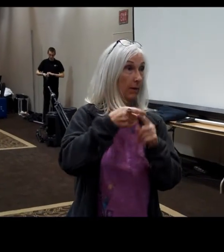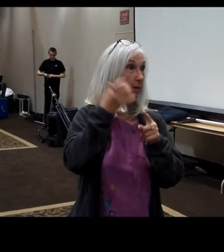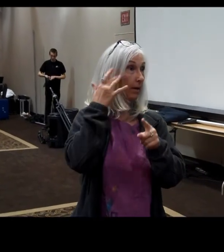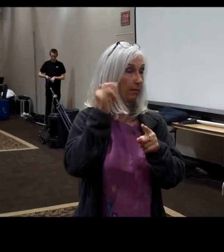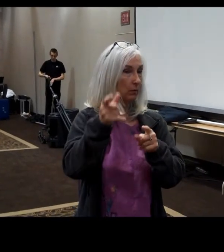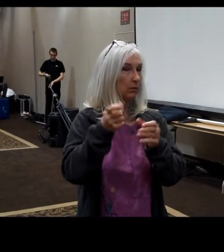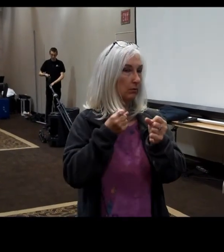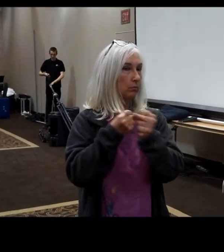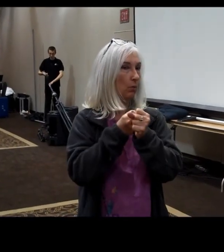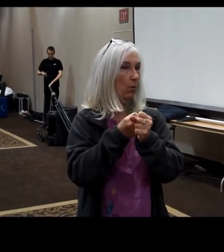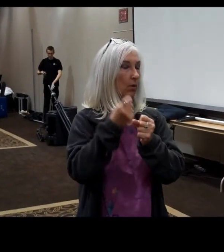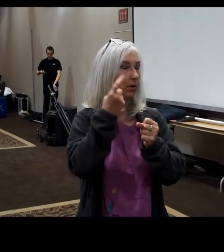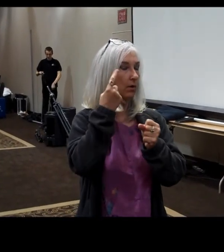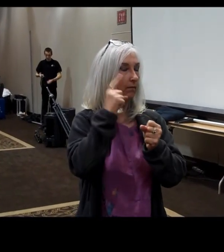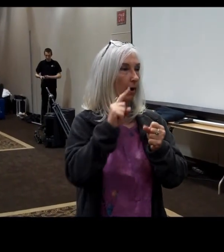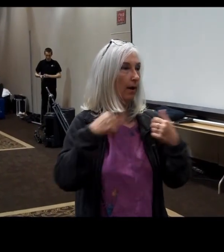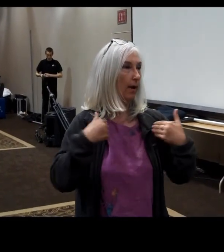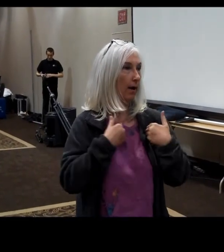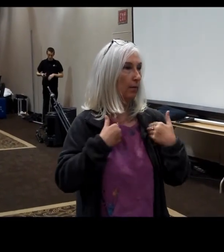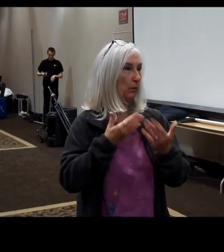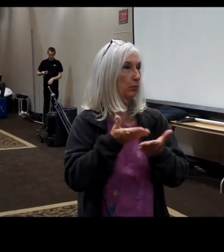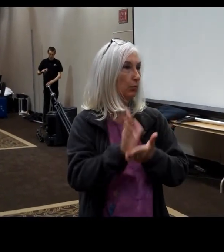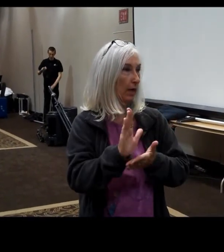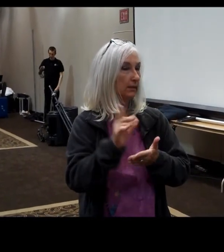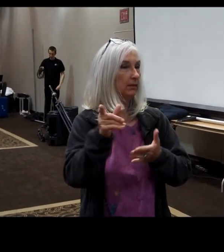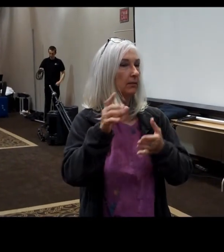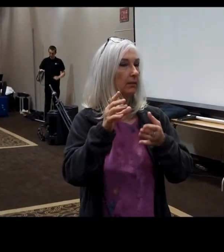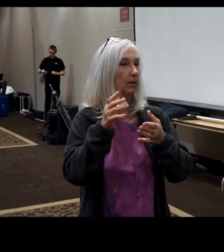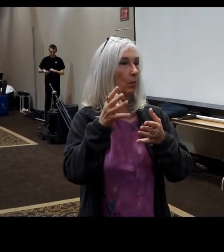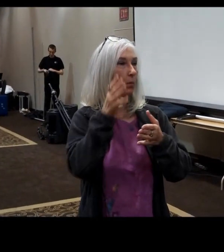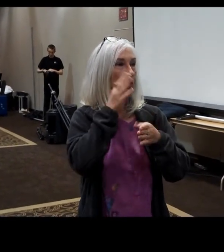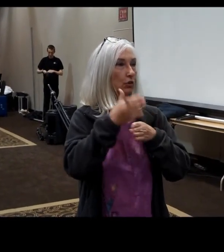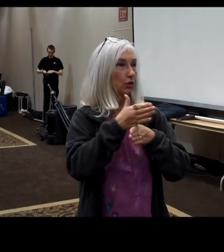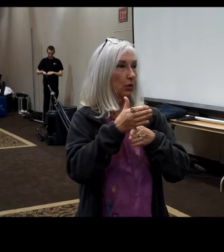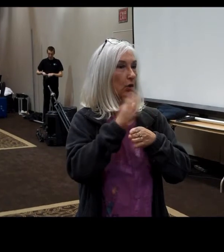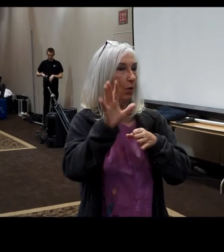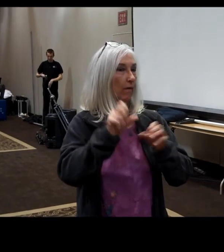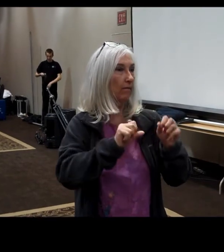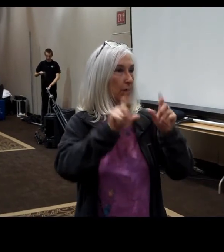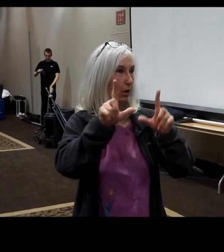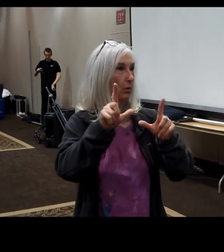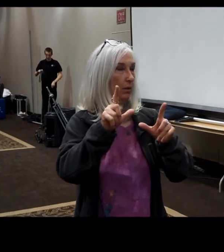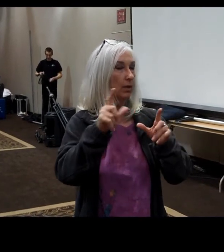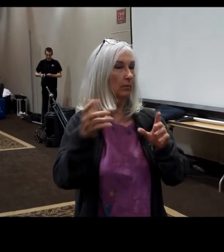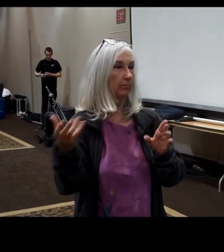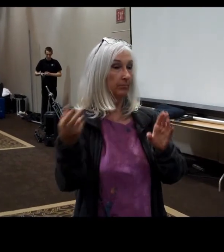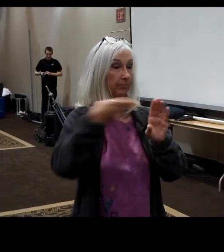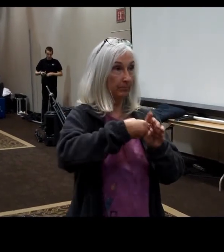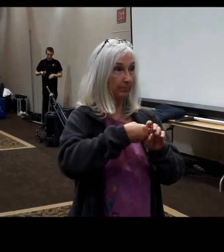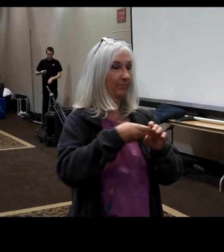there's a deaf man from California who's very supportive of animal rights, and he's